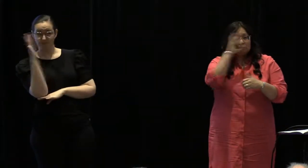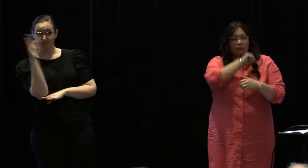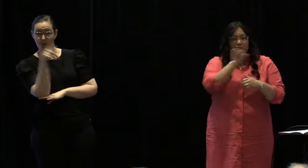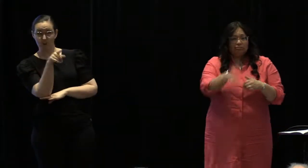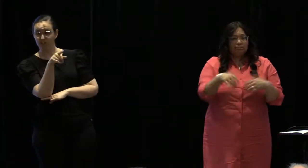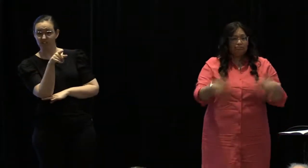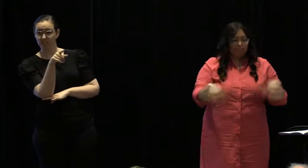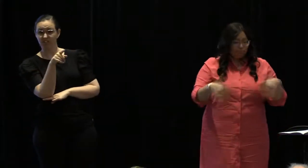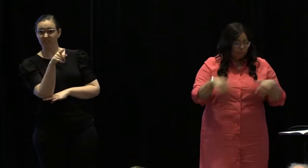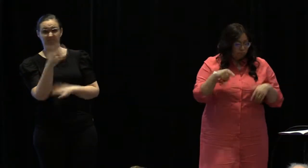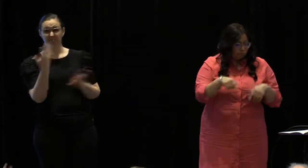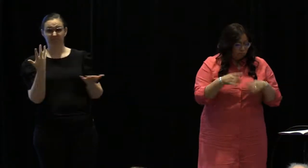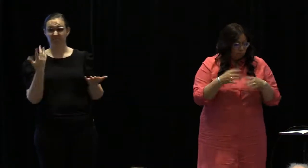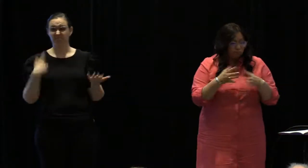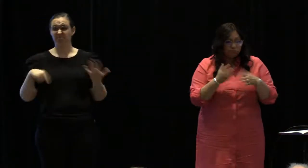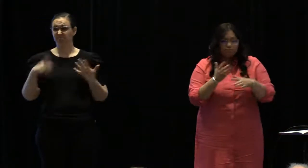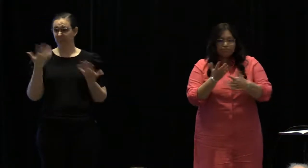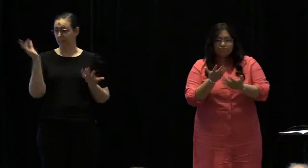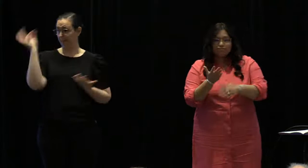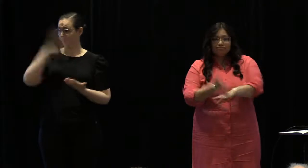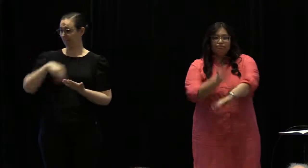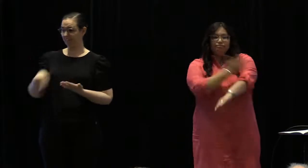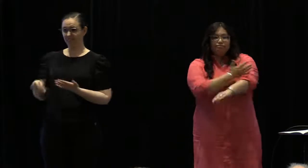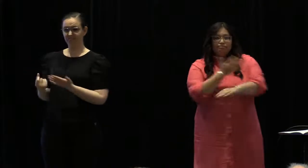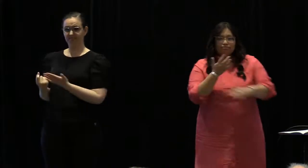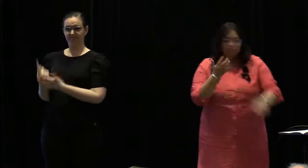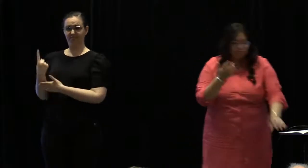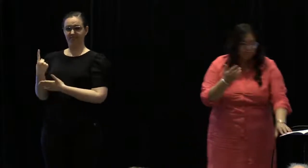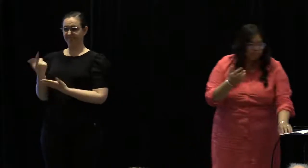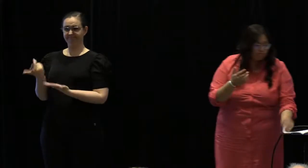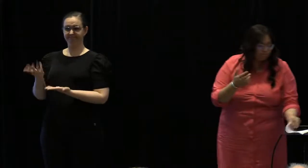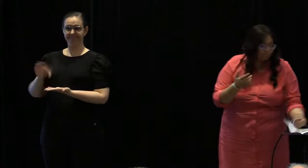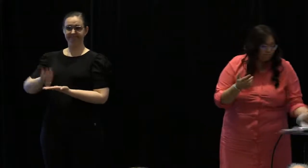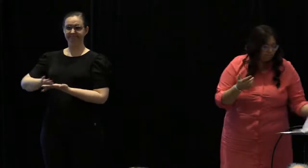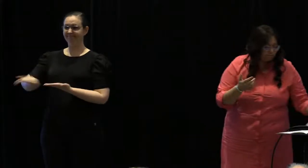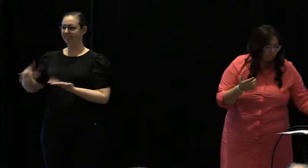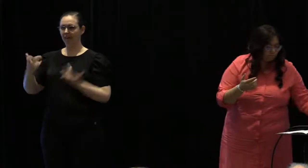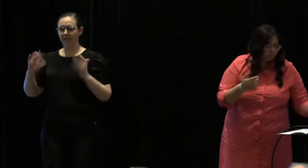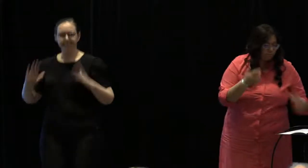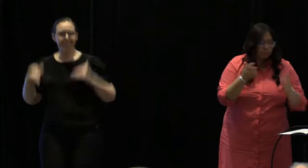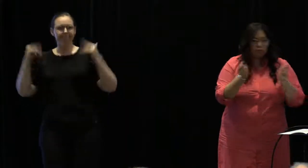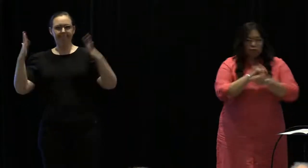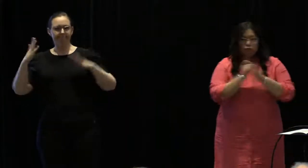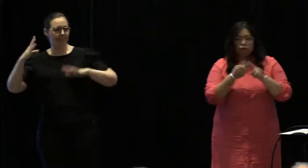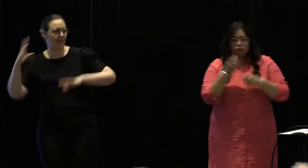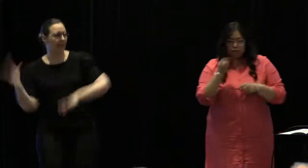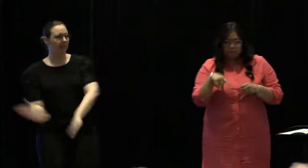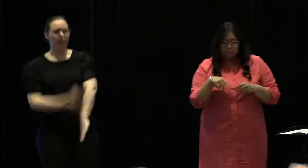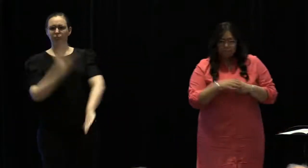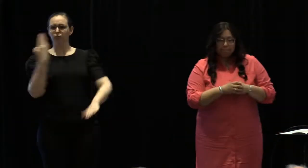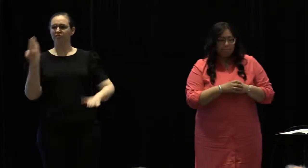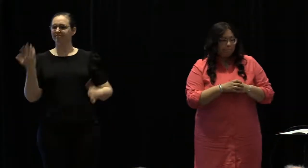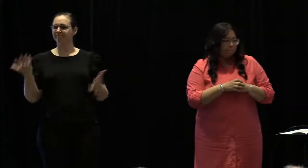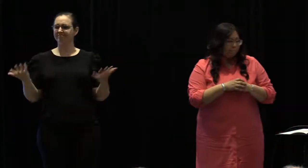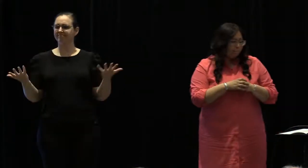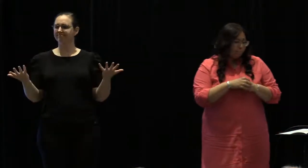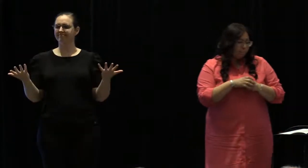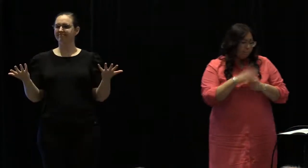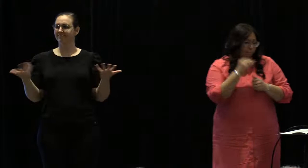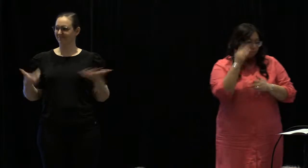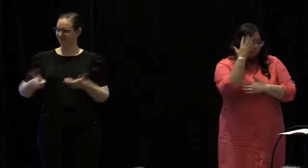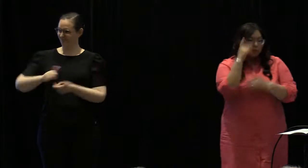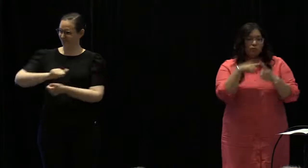And so we thank Forrest for that. I want to acknowledge, Forrest, the work that you've done in increasing